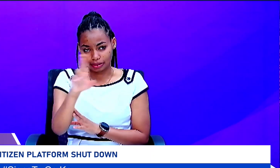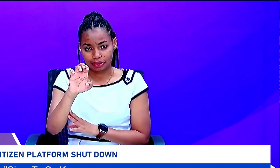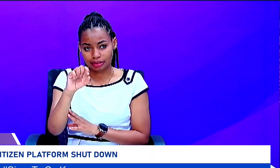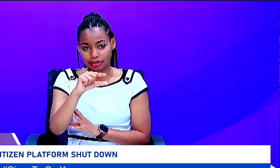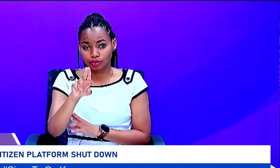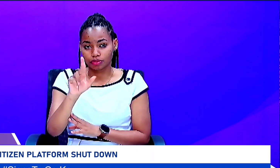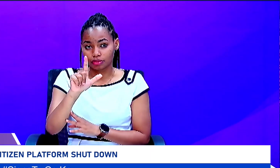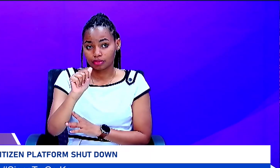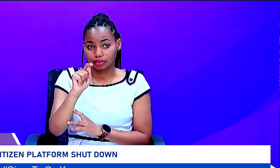irregularities.